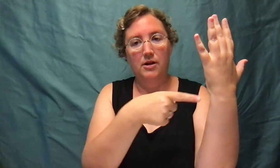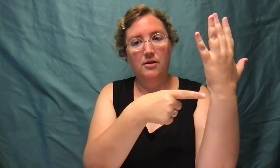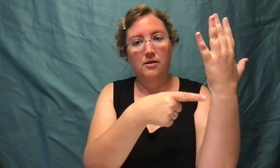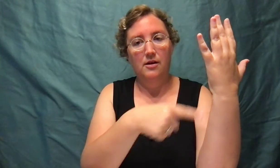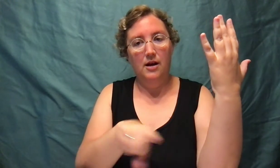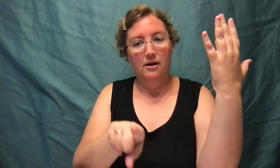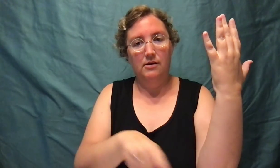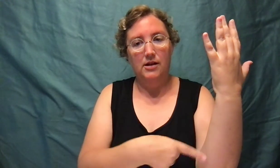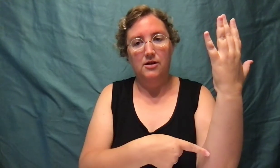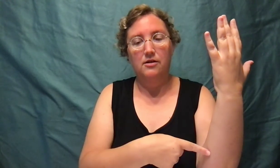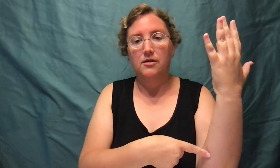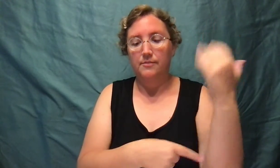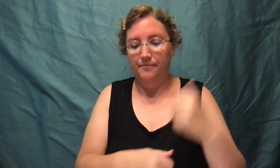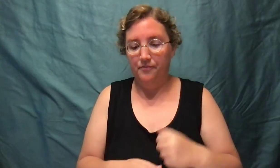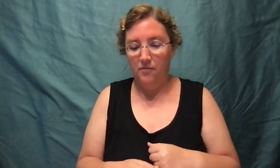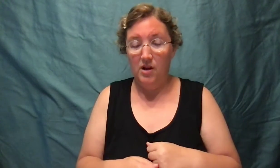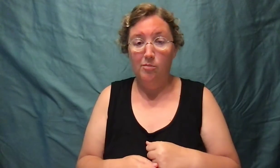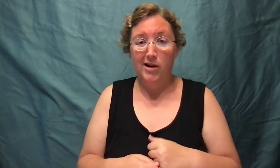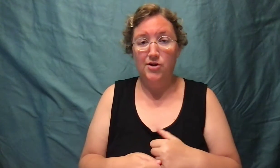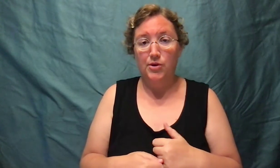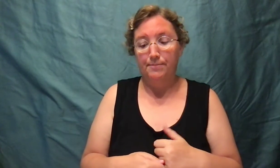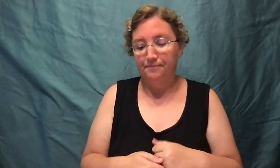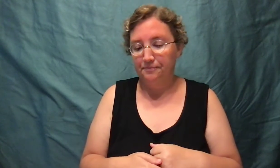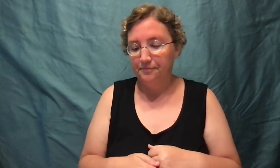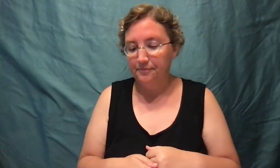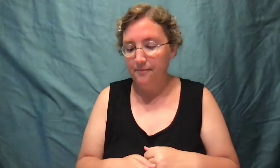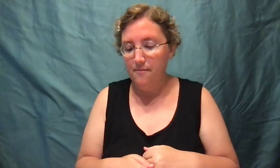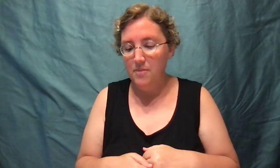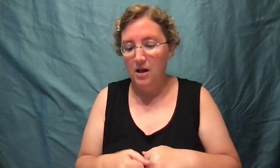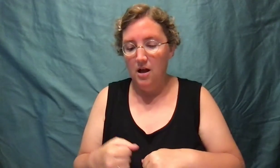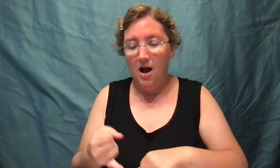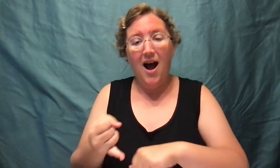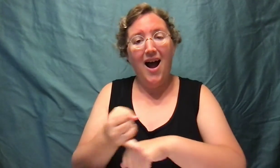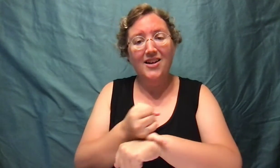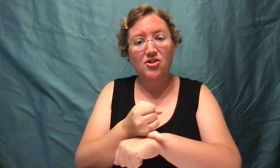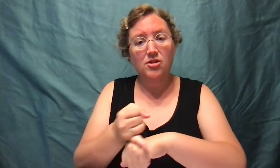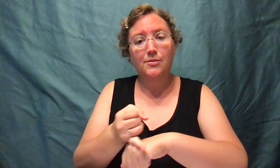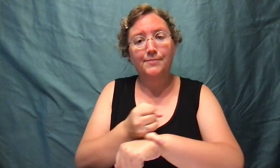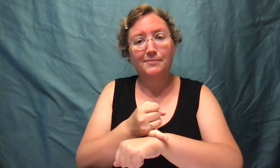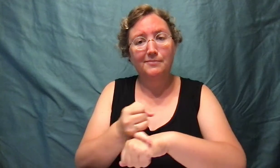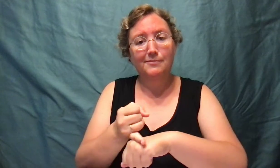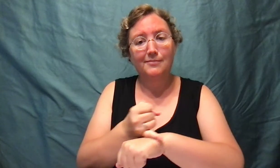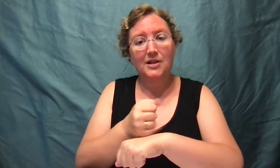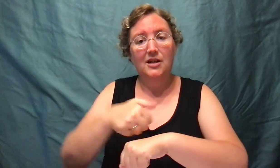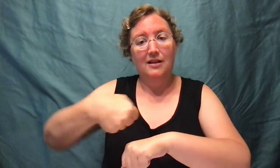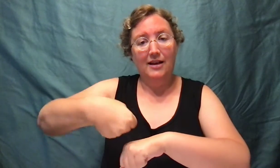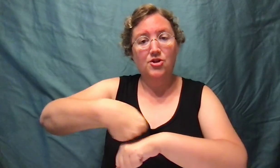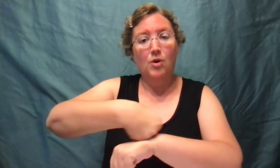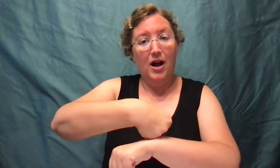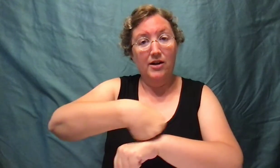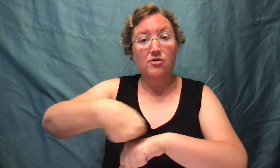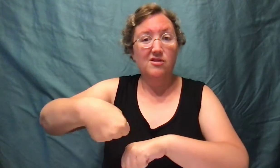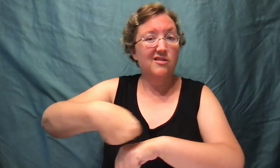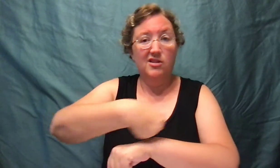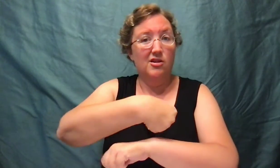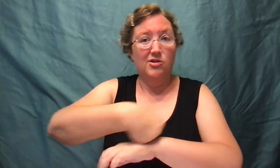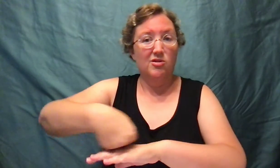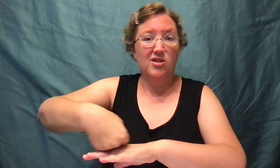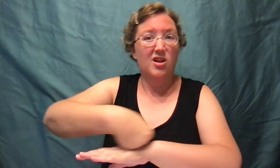in, out, in. Pine tree. Iron. like to iron, your